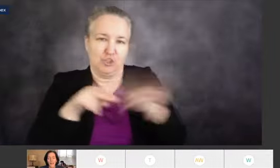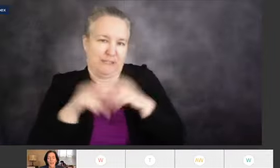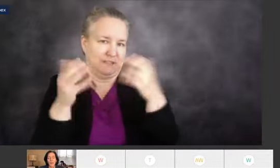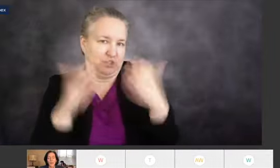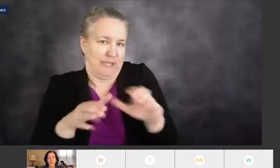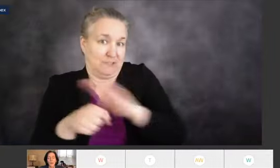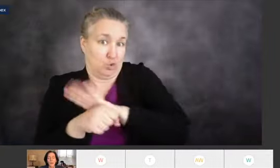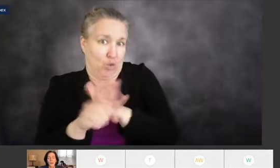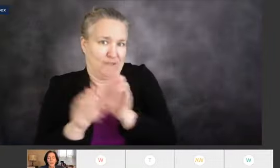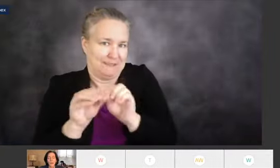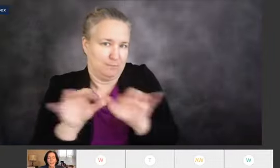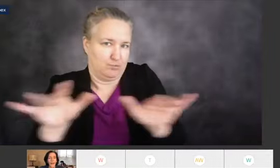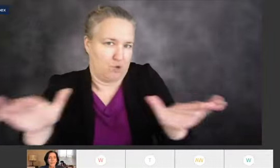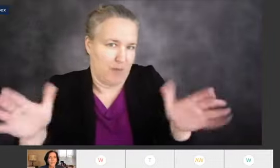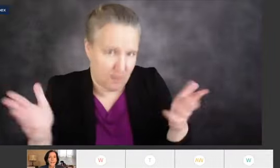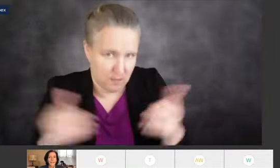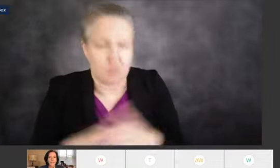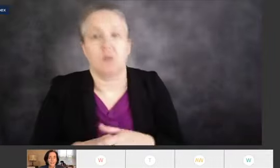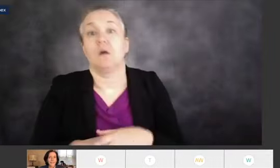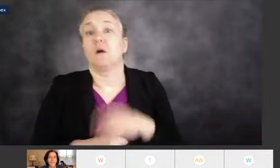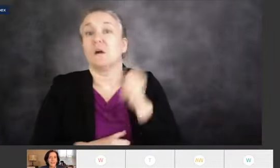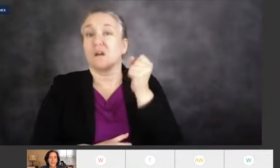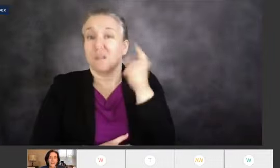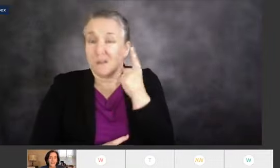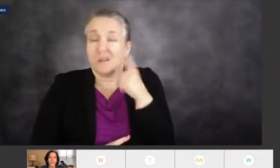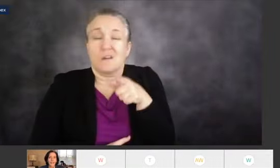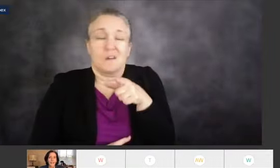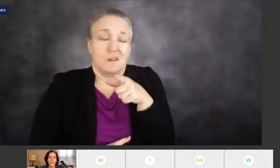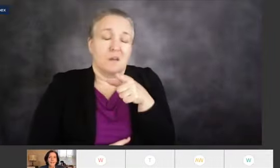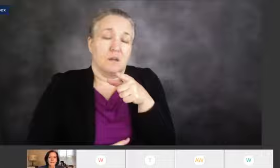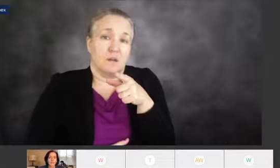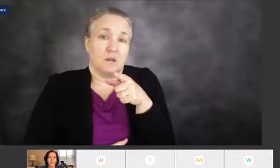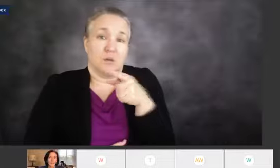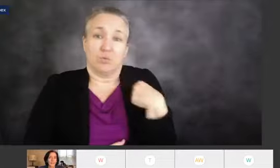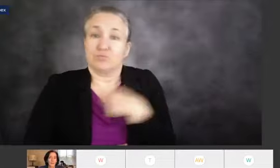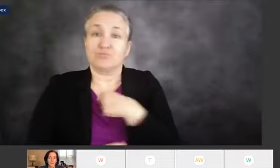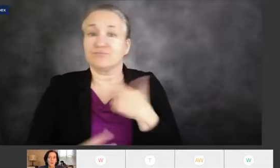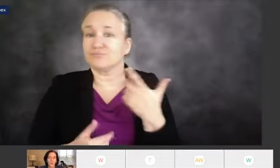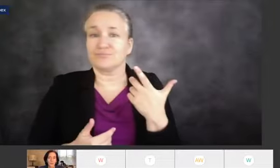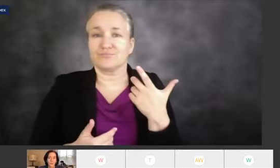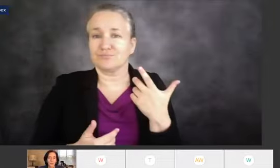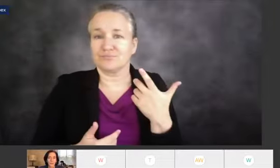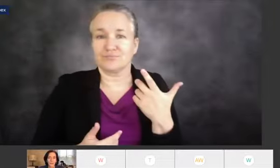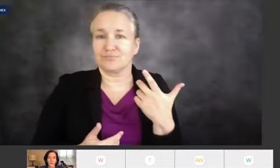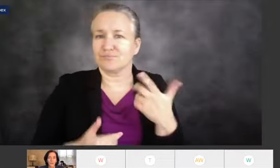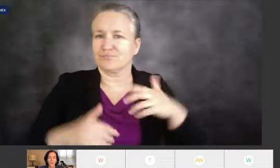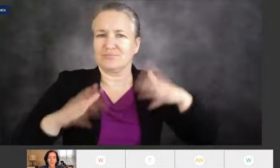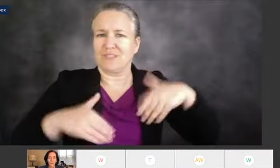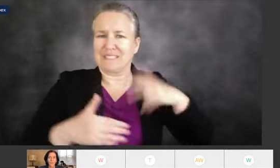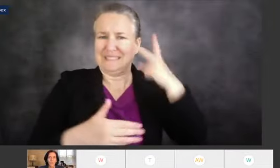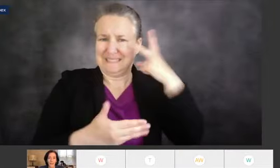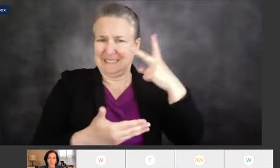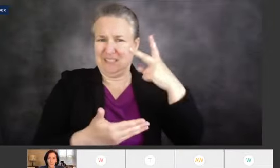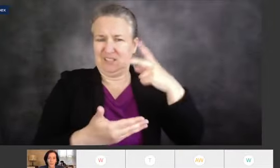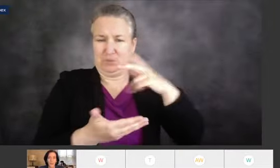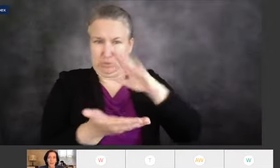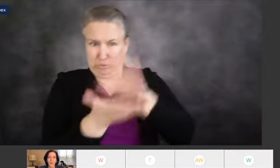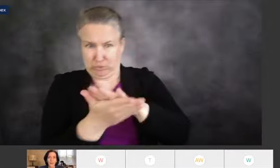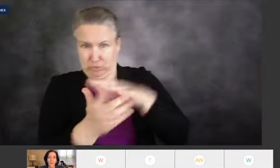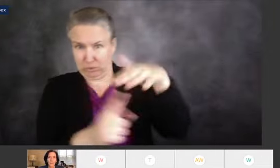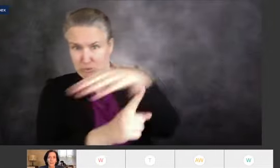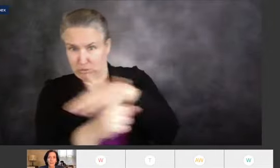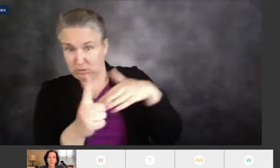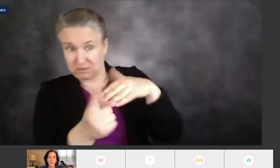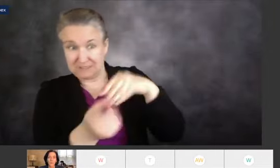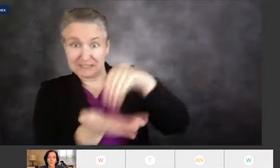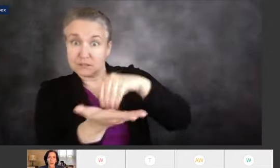transmission. So we have yet to see any documented transmission in the school setting. We've